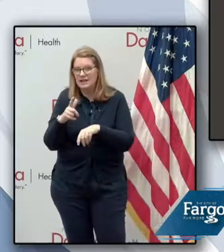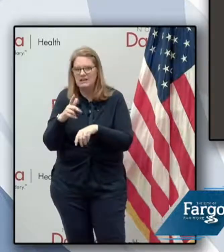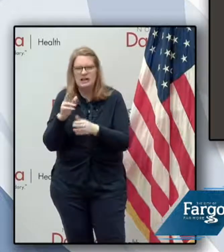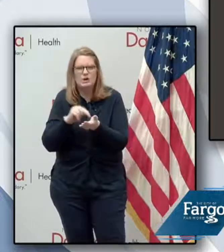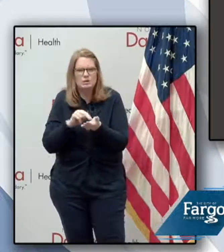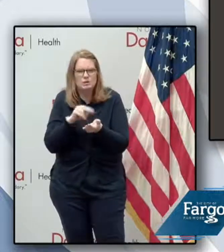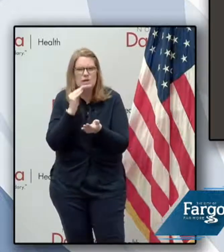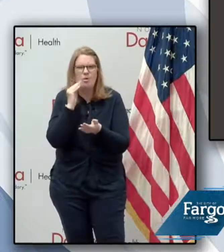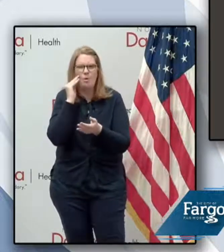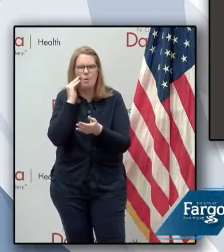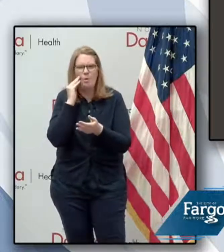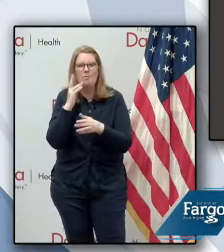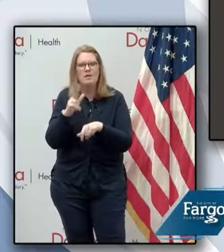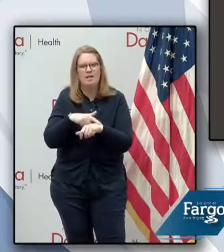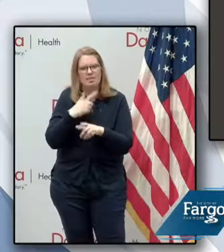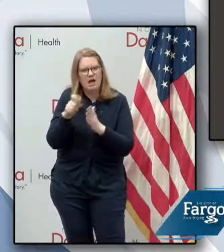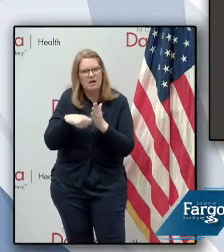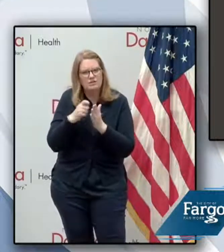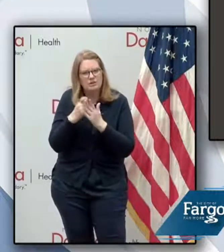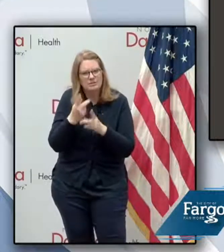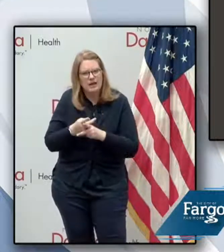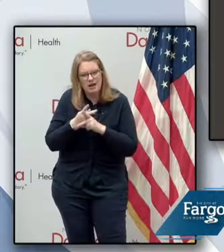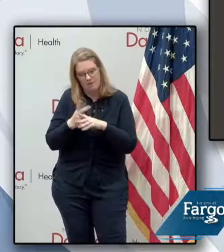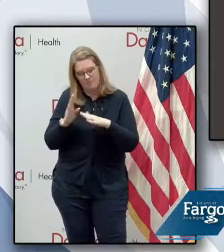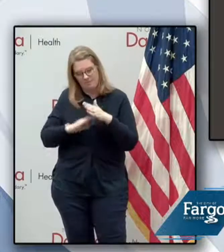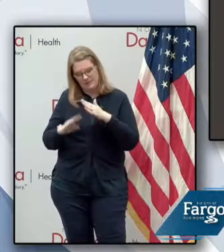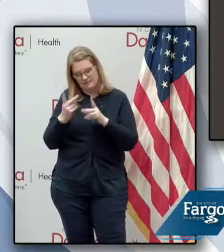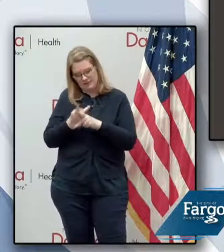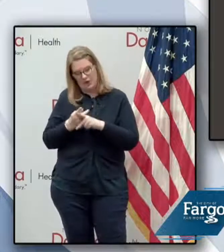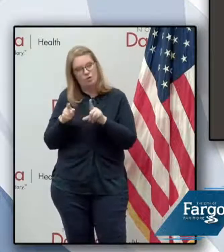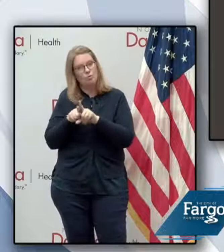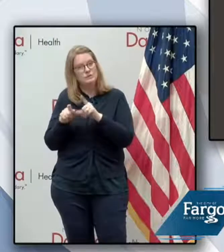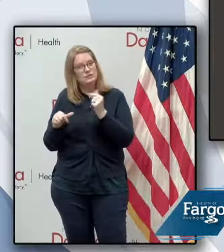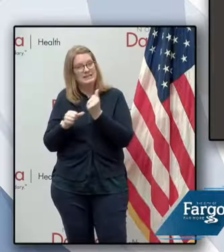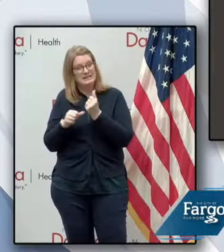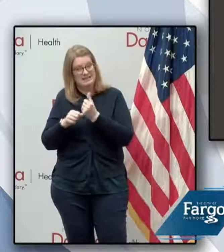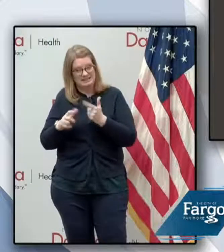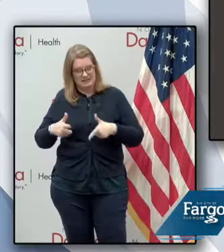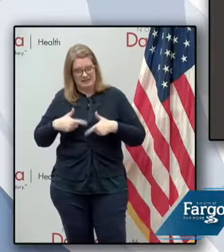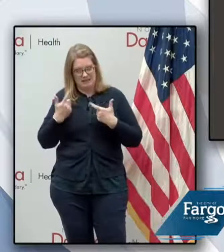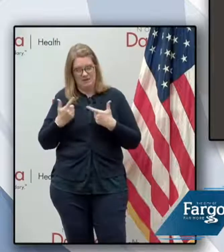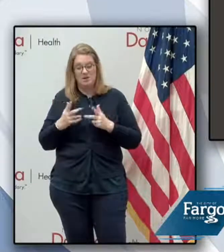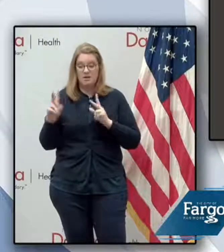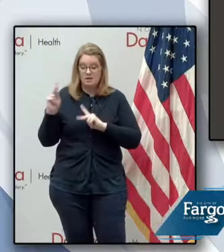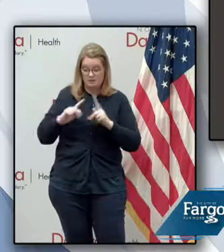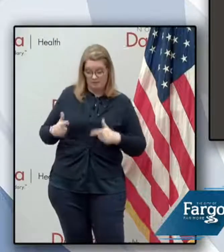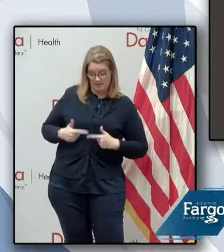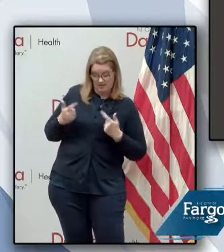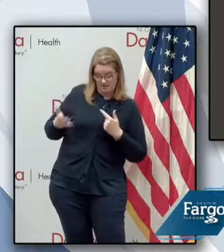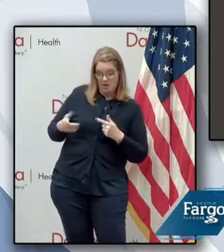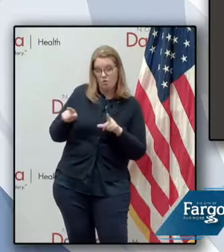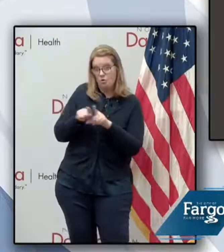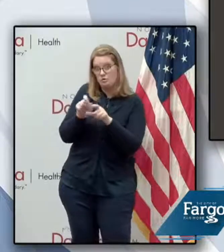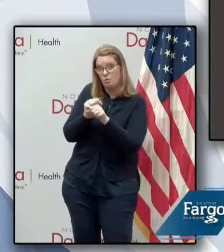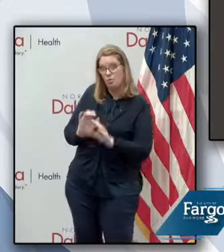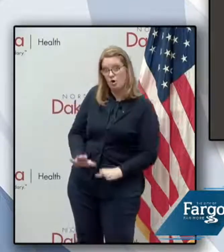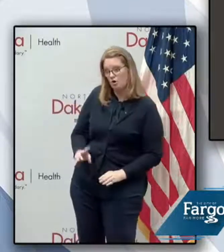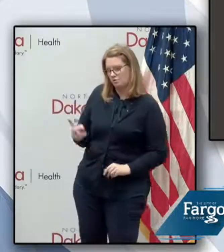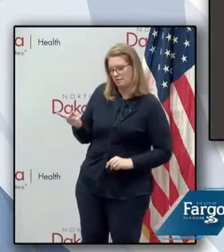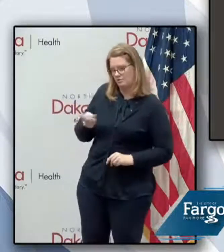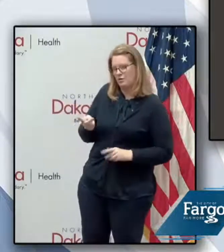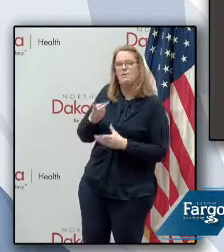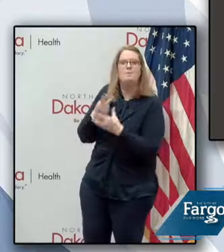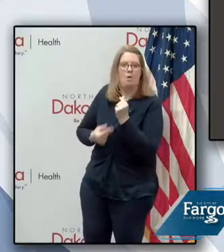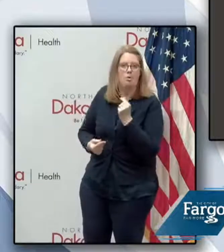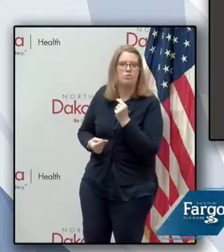not just in skilled nursing, but in basic care and in assisted living, both residents and care workers, again, viewed